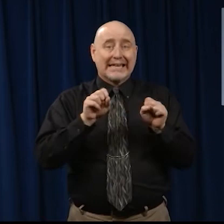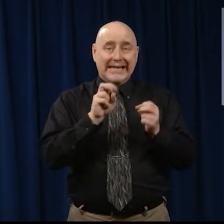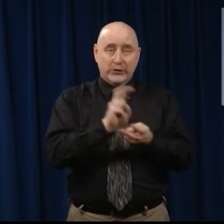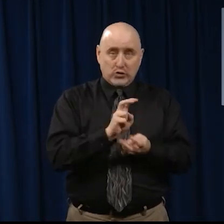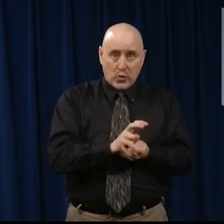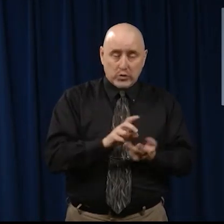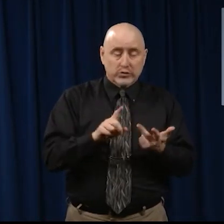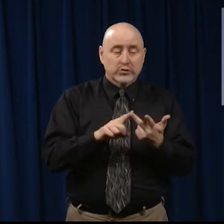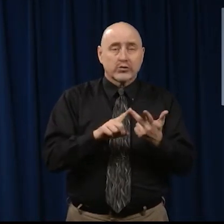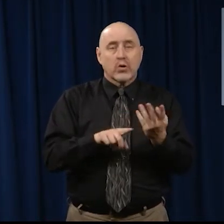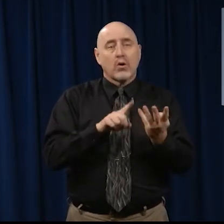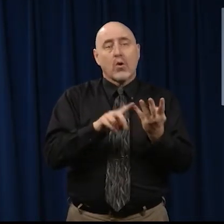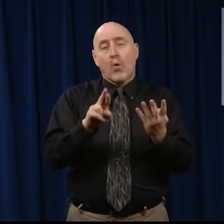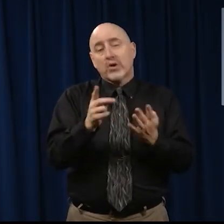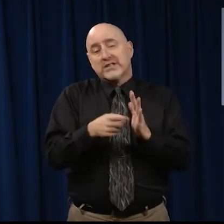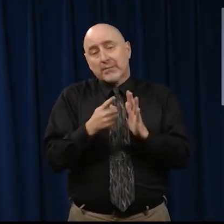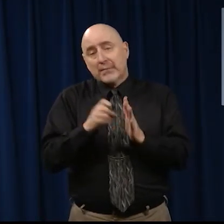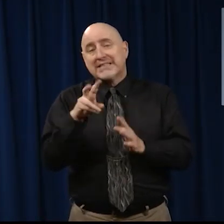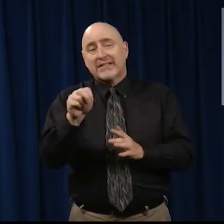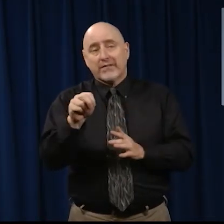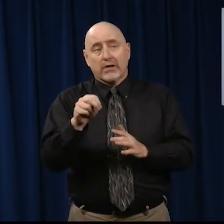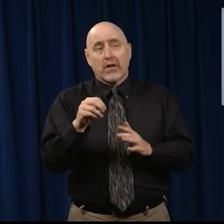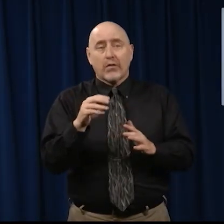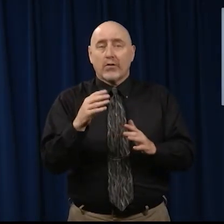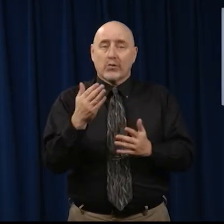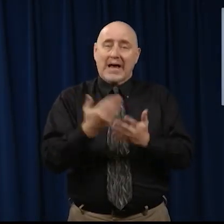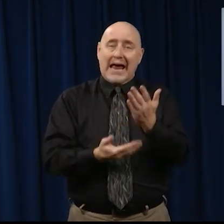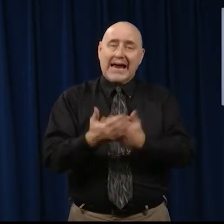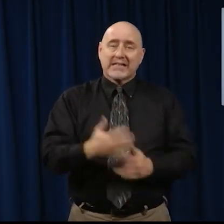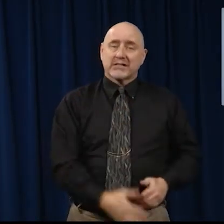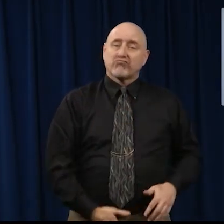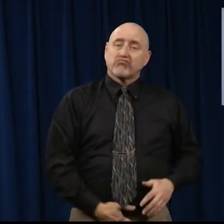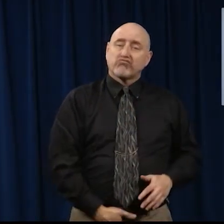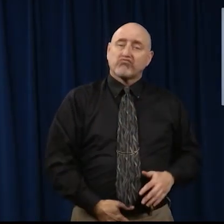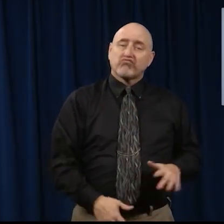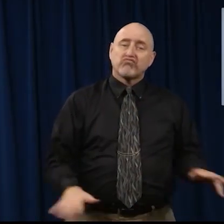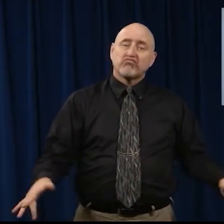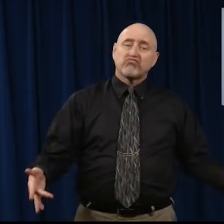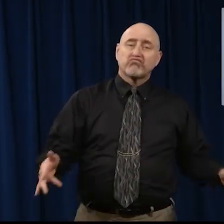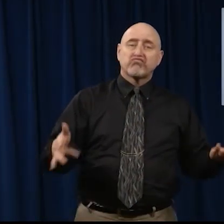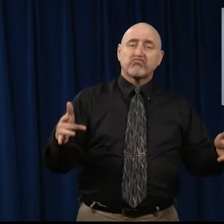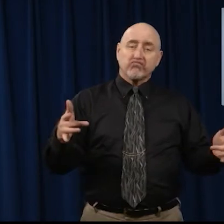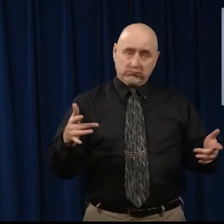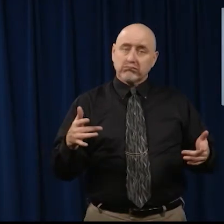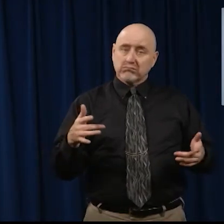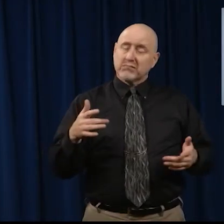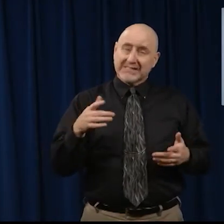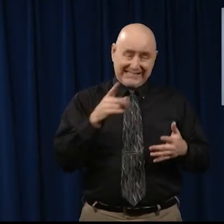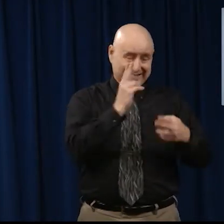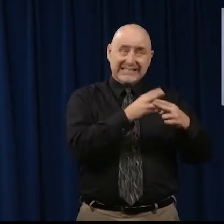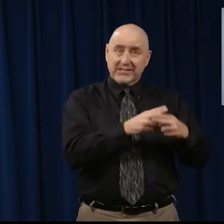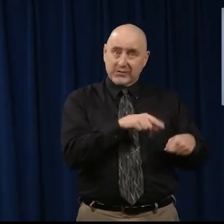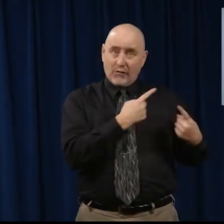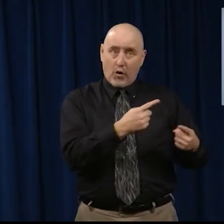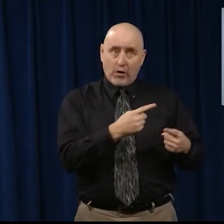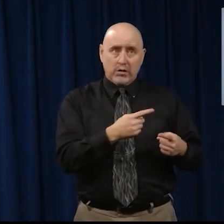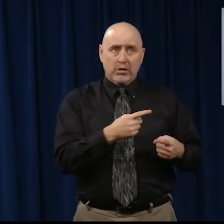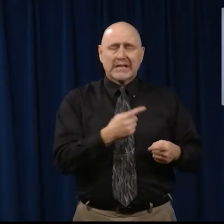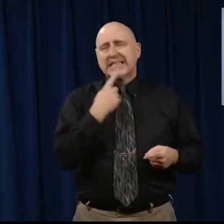through intercourse, or sometimes even through just hand to genital touching. Every single one that we have discussed. So when a